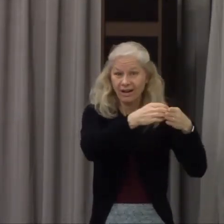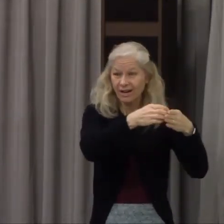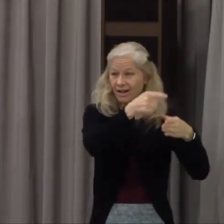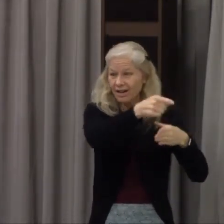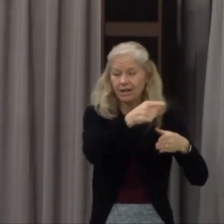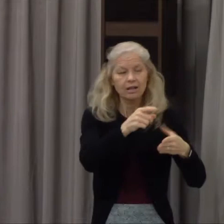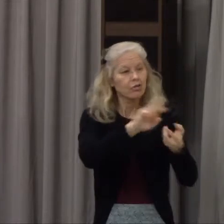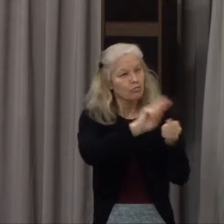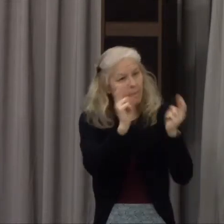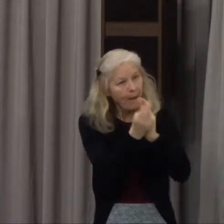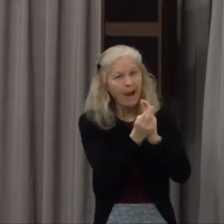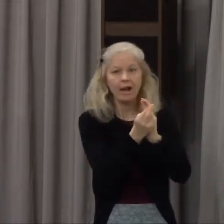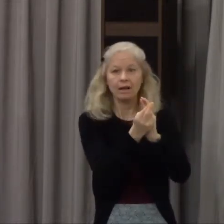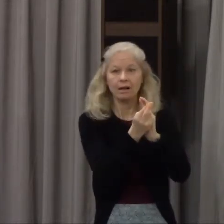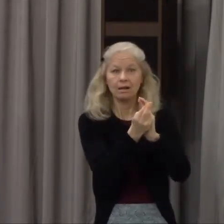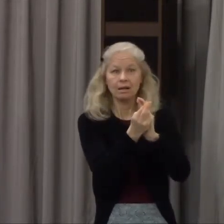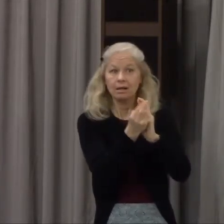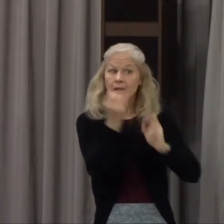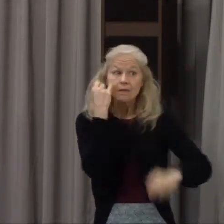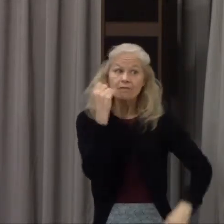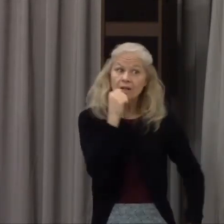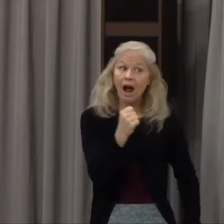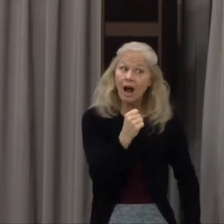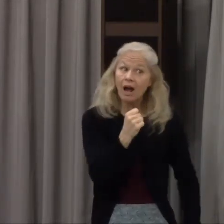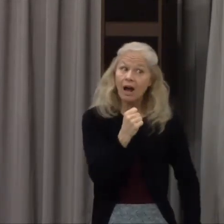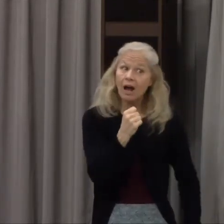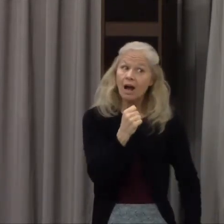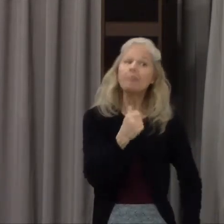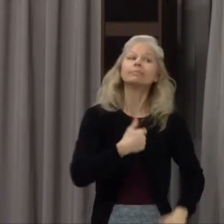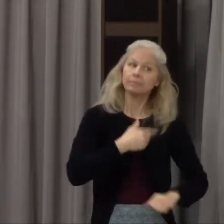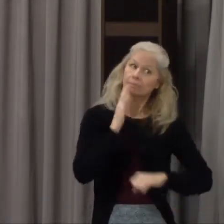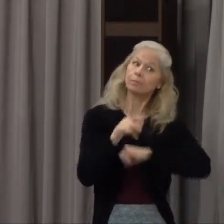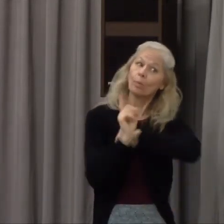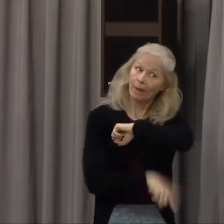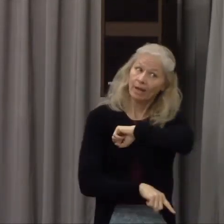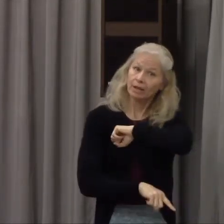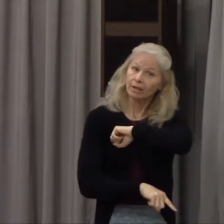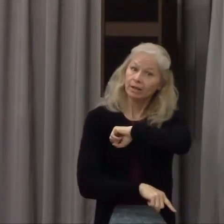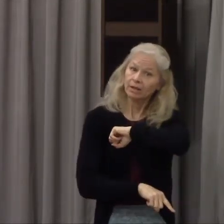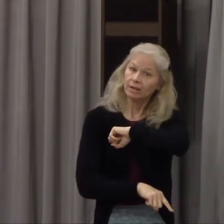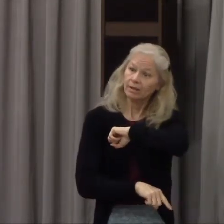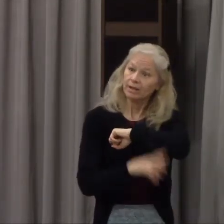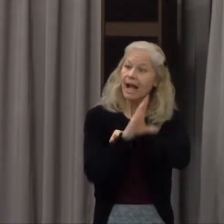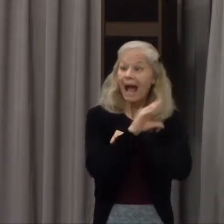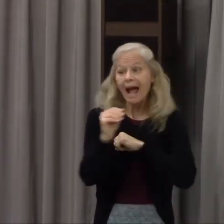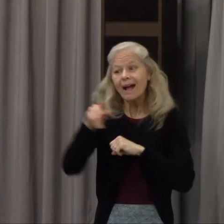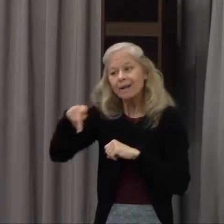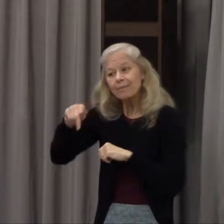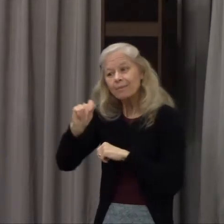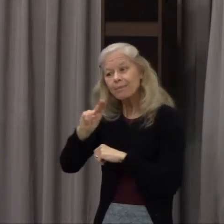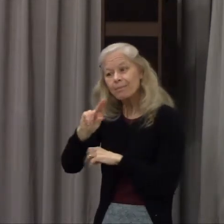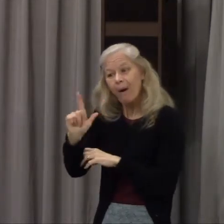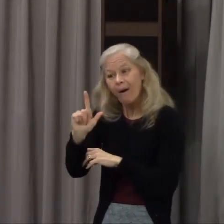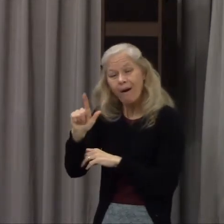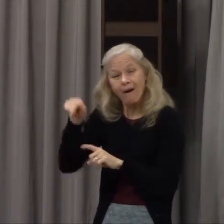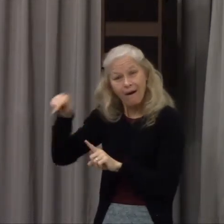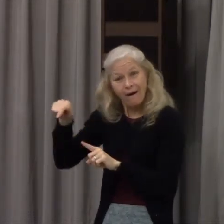government? He is the minister of God to thee for good. But if thou do that which is evil,